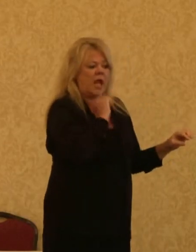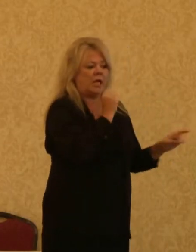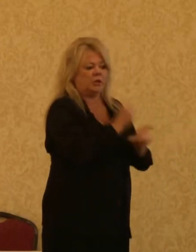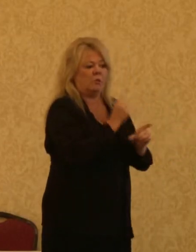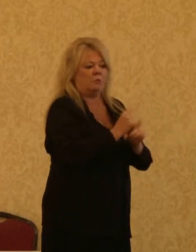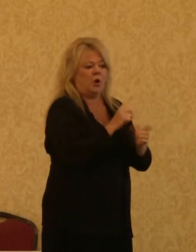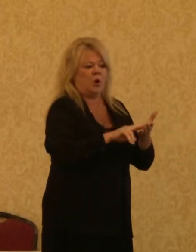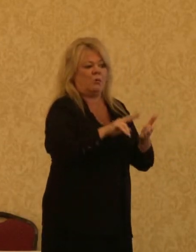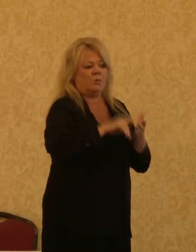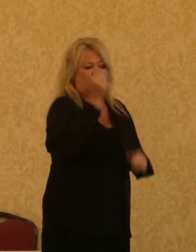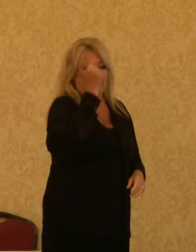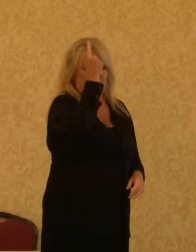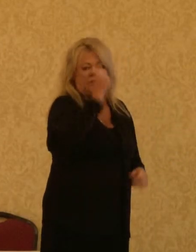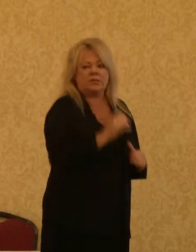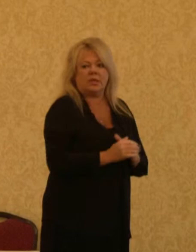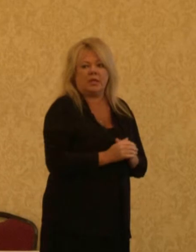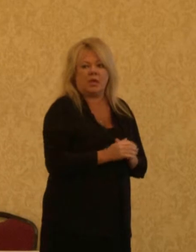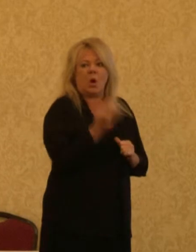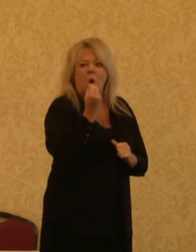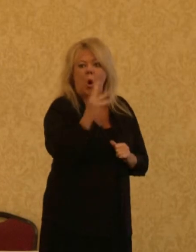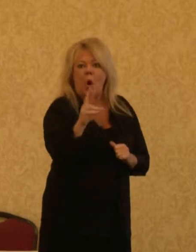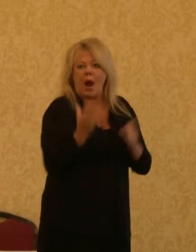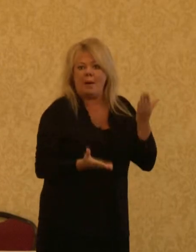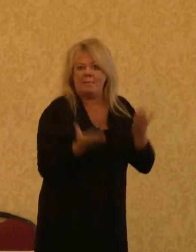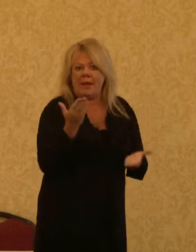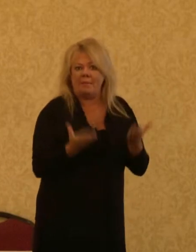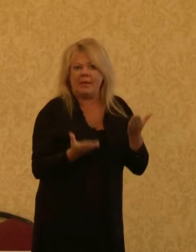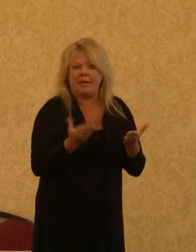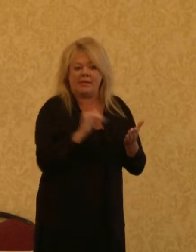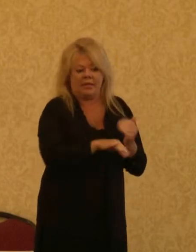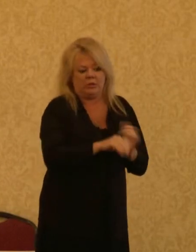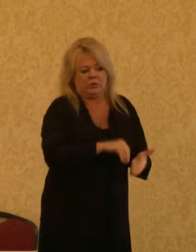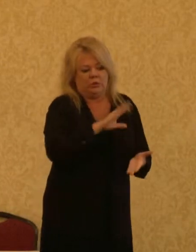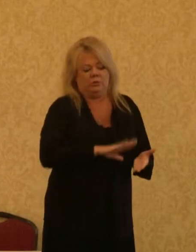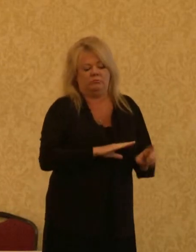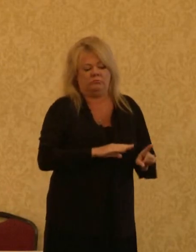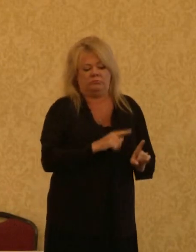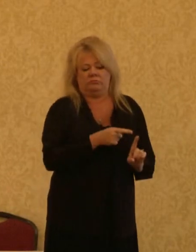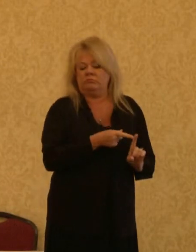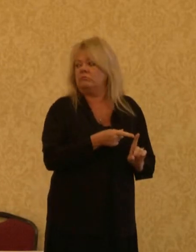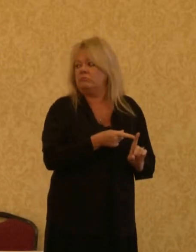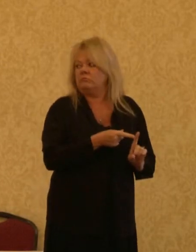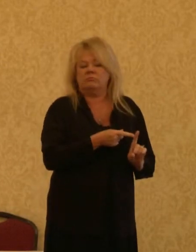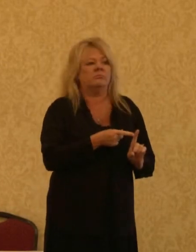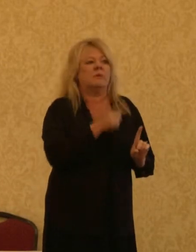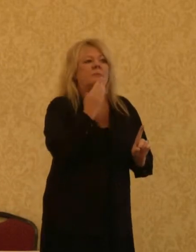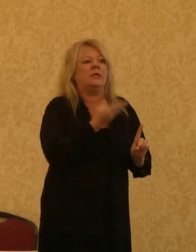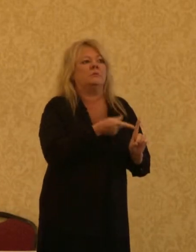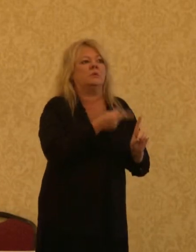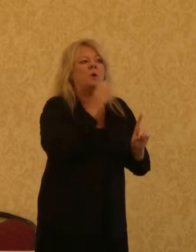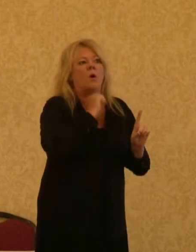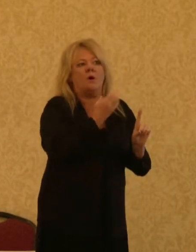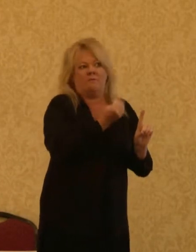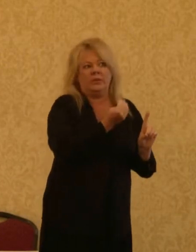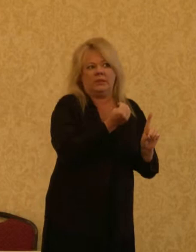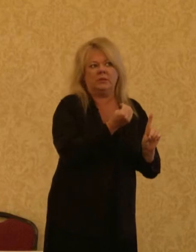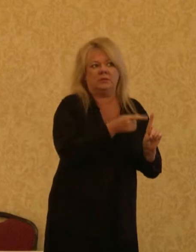overlook it, or I would say ignore it. Well, we can't assess it, so we're not going to pay attention to